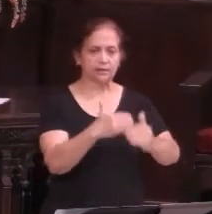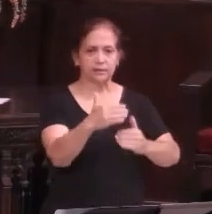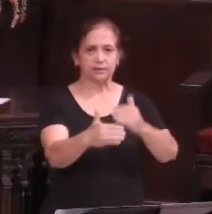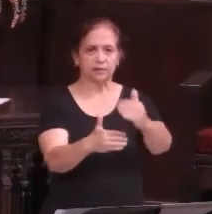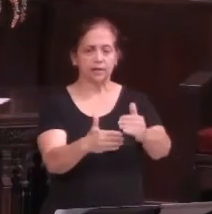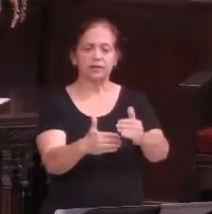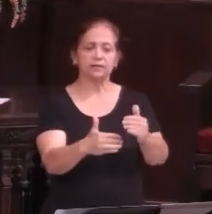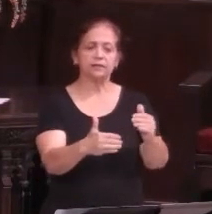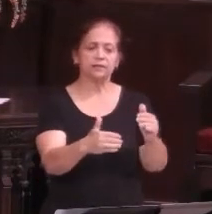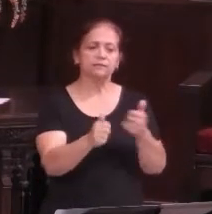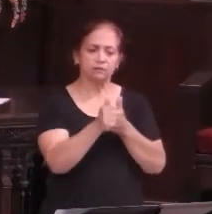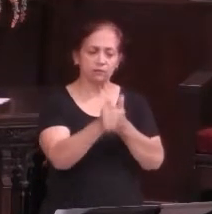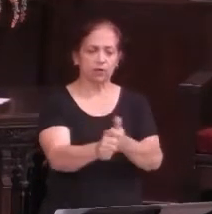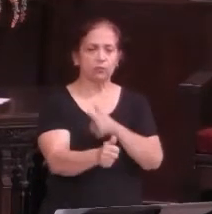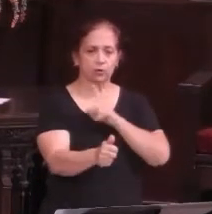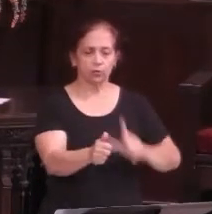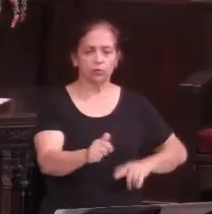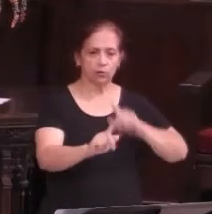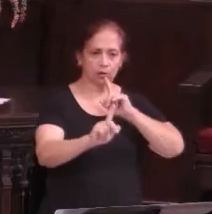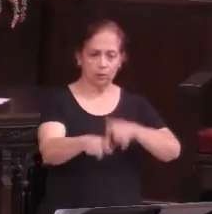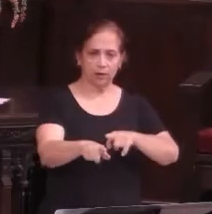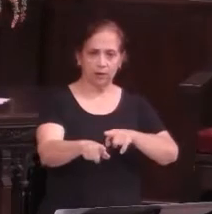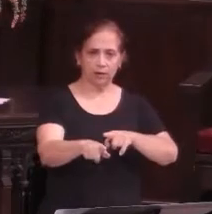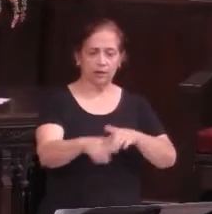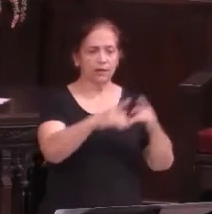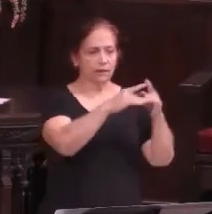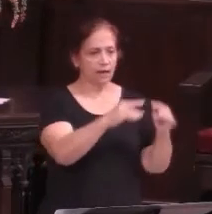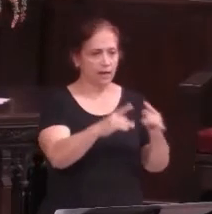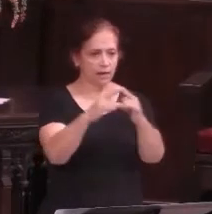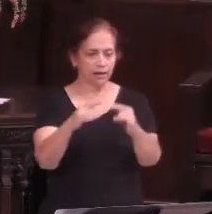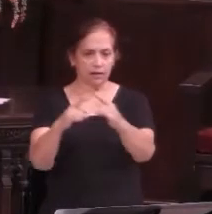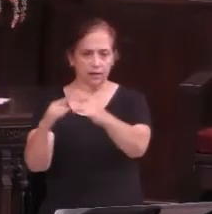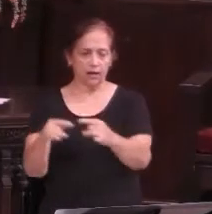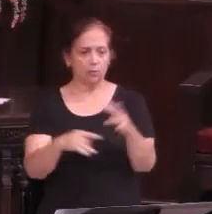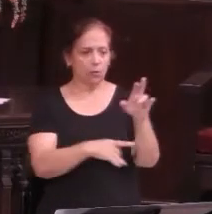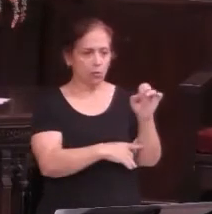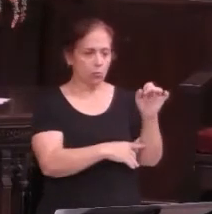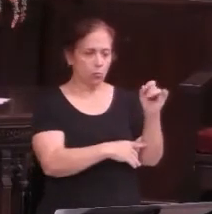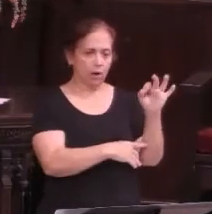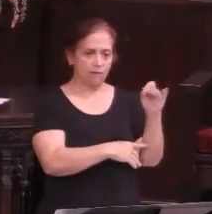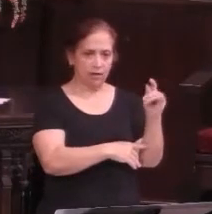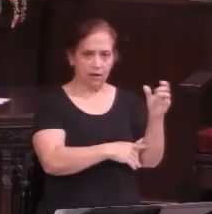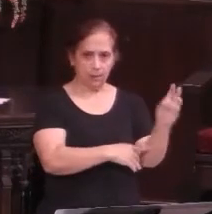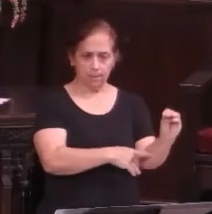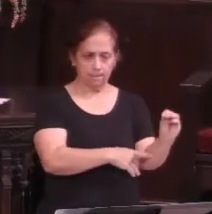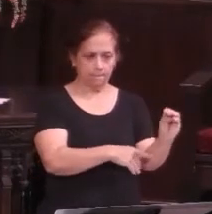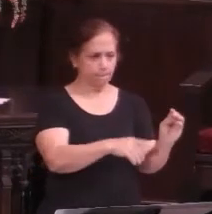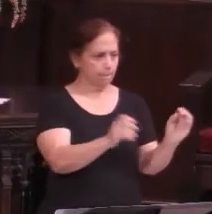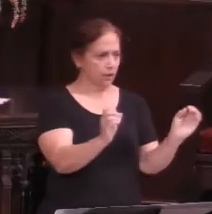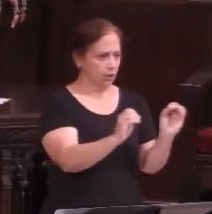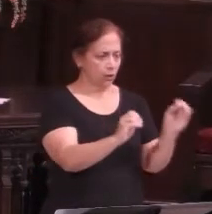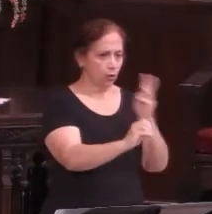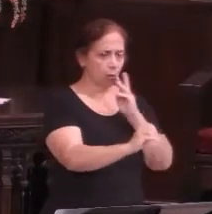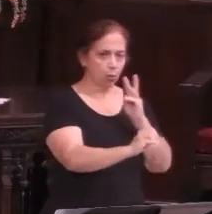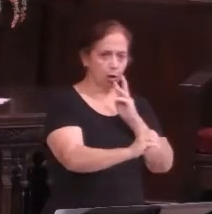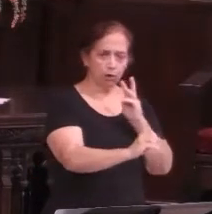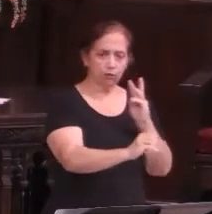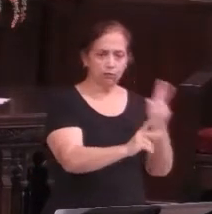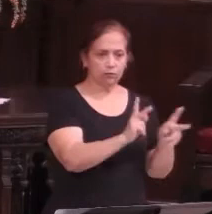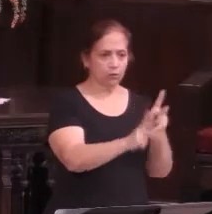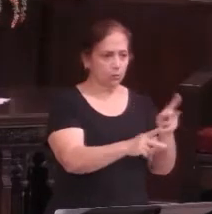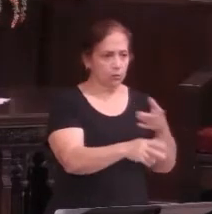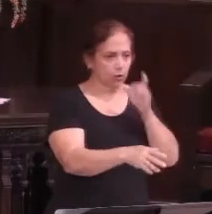the Lord commanded. They camped at Rephidim, but there was no water for the people to